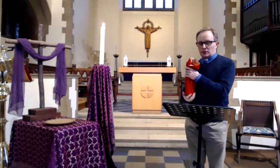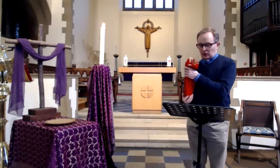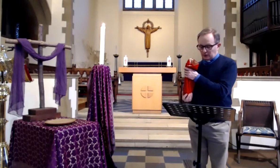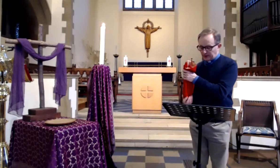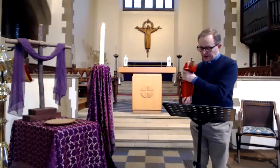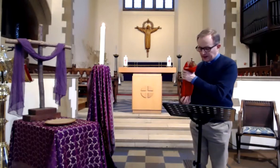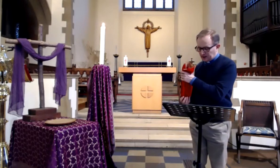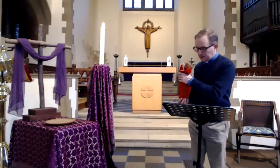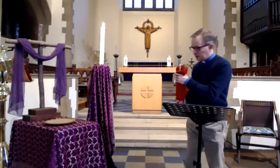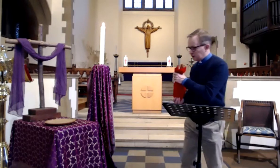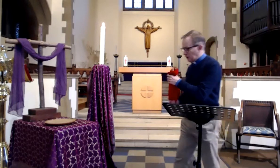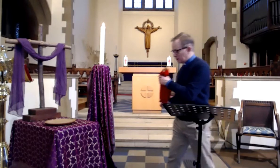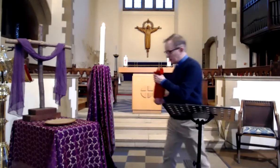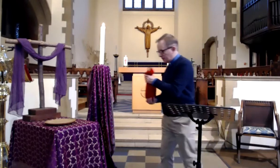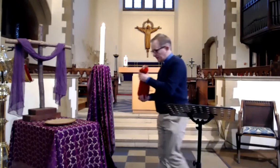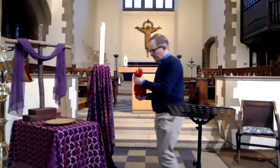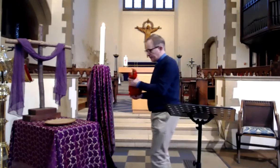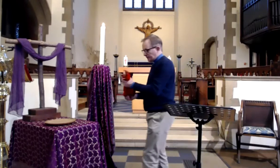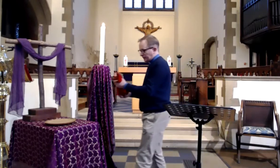of our cross.